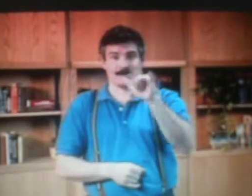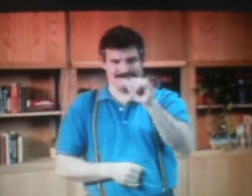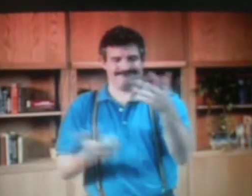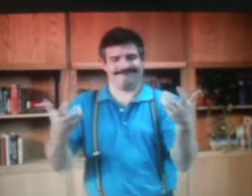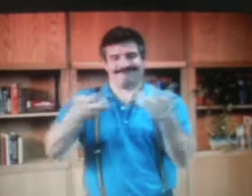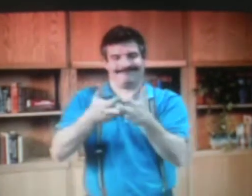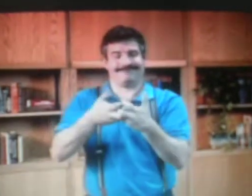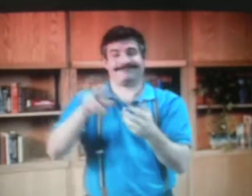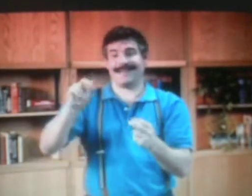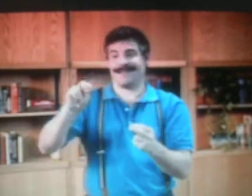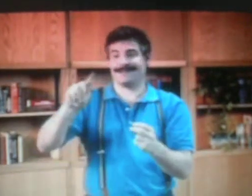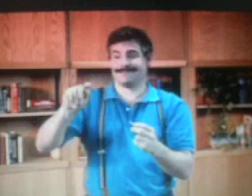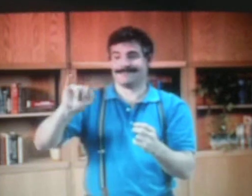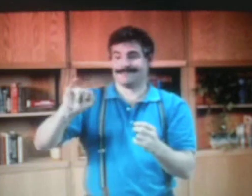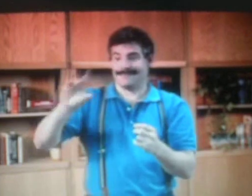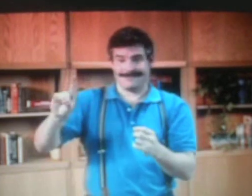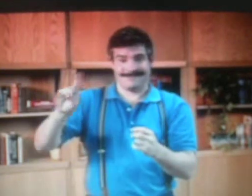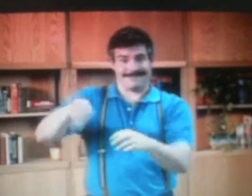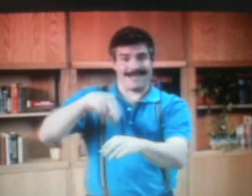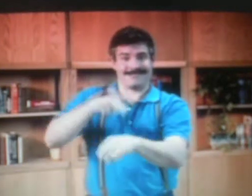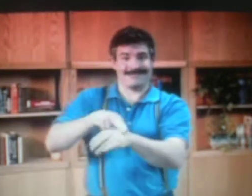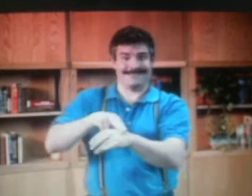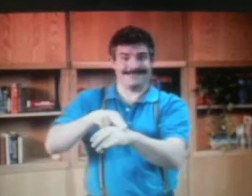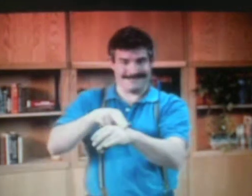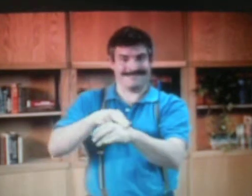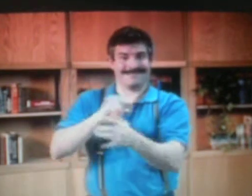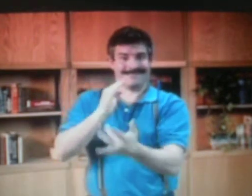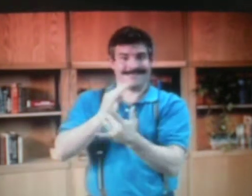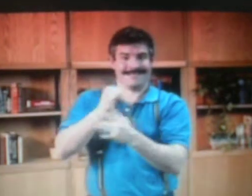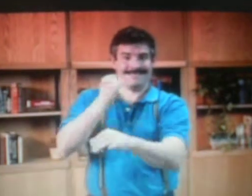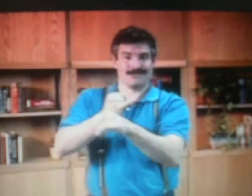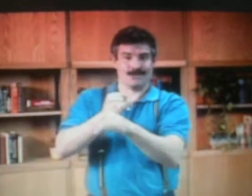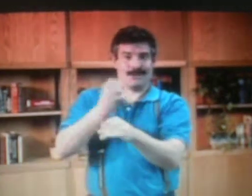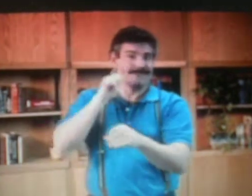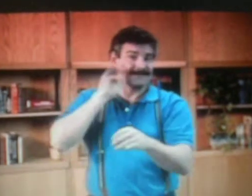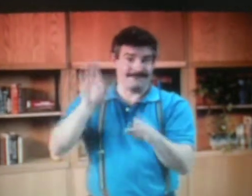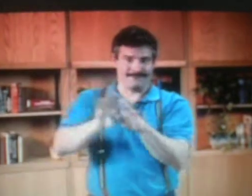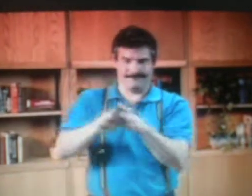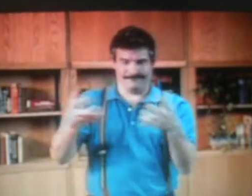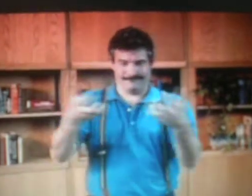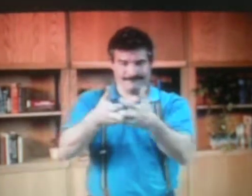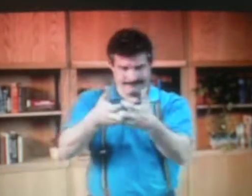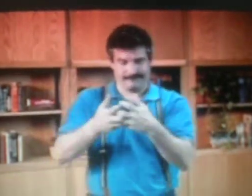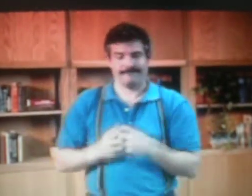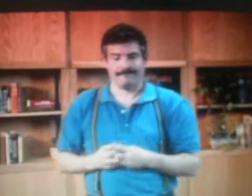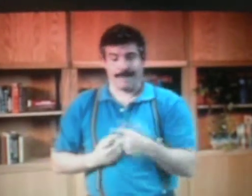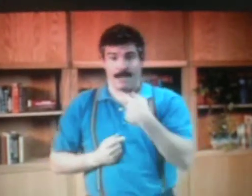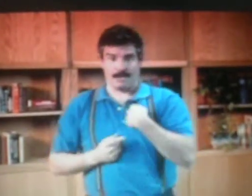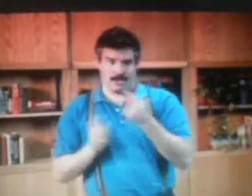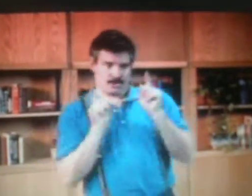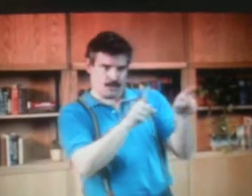So I went to the Rochester Institution of Technology, which is connected to NITD,